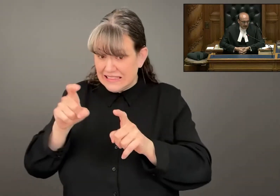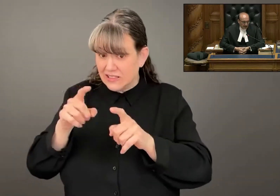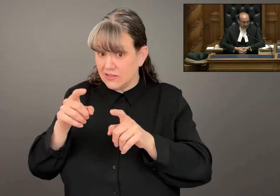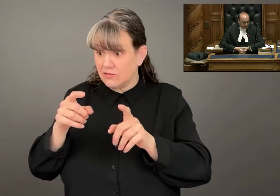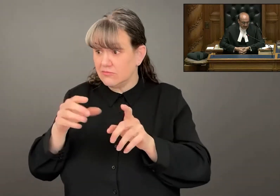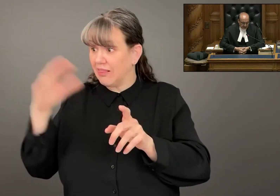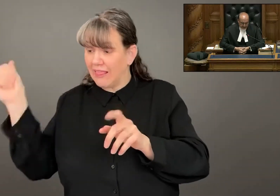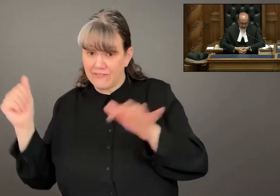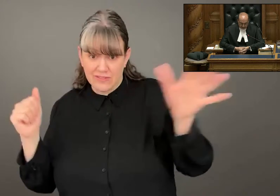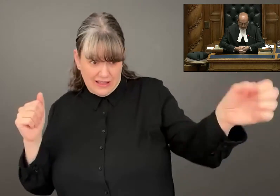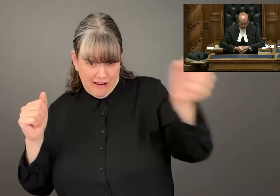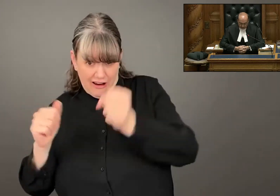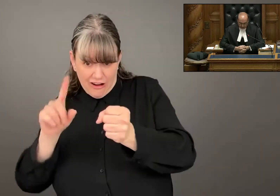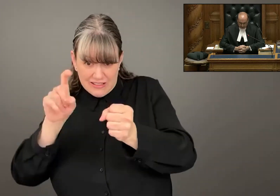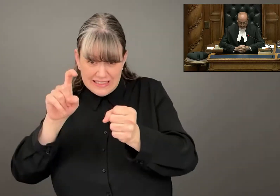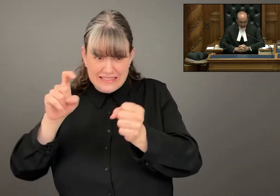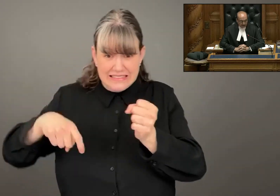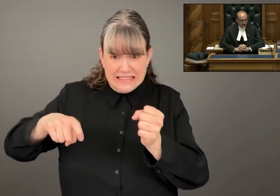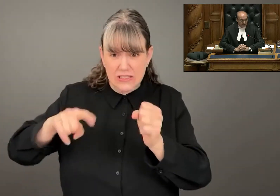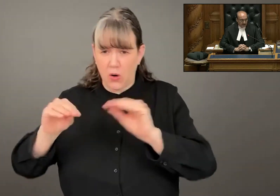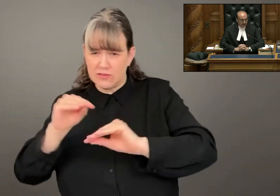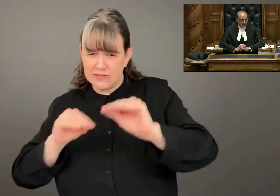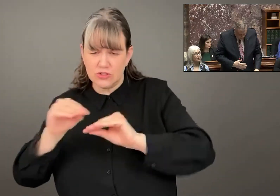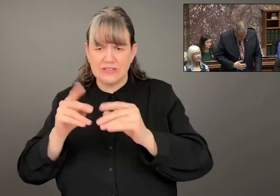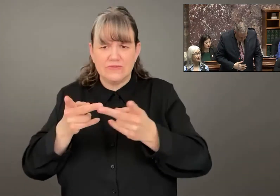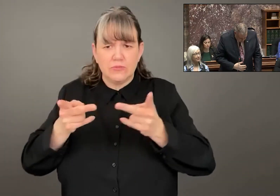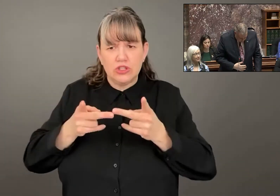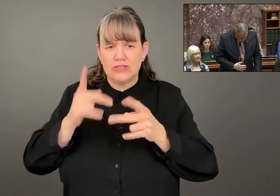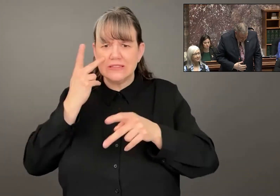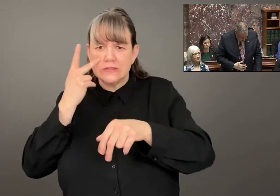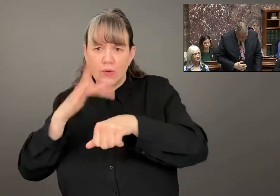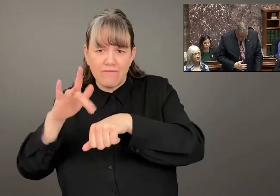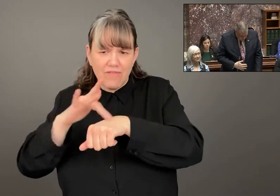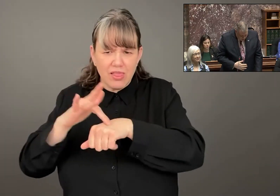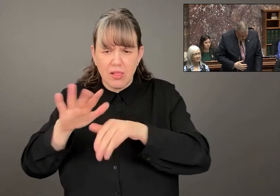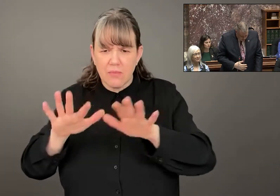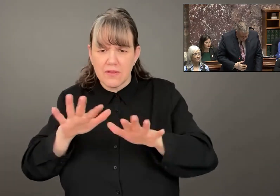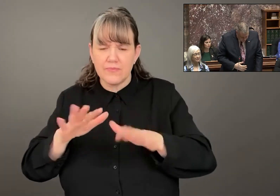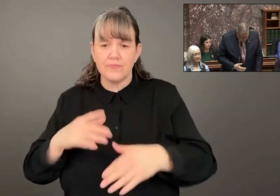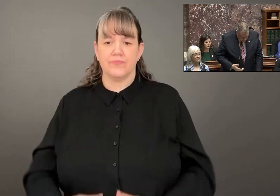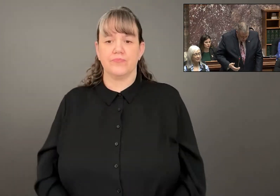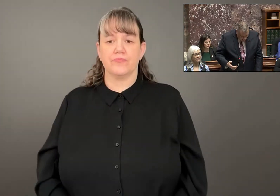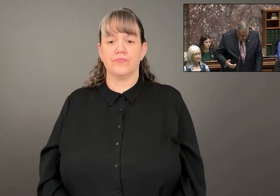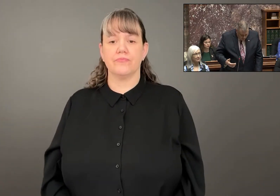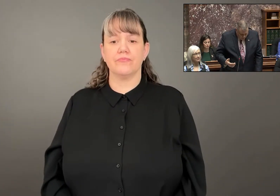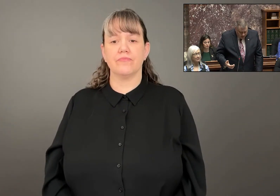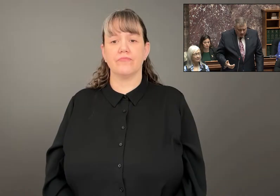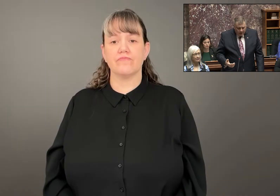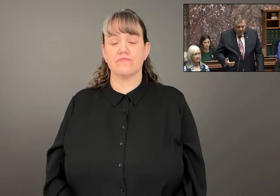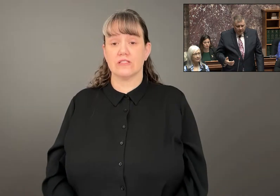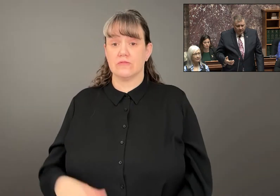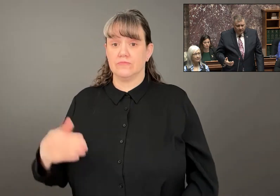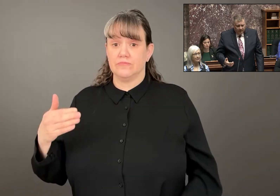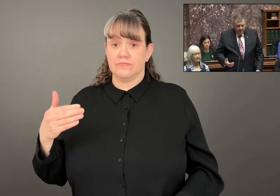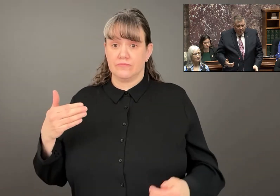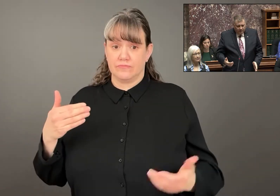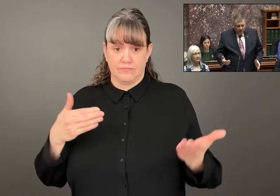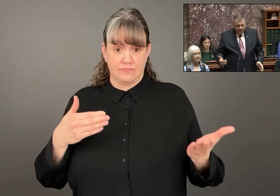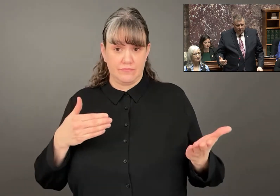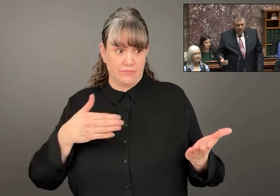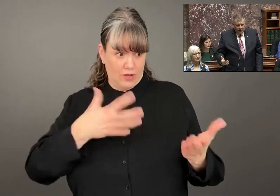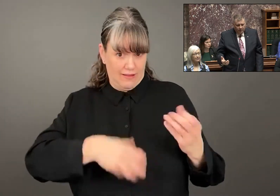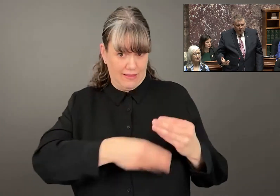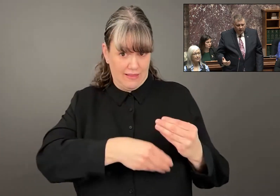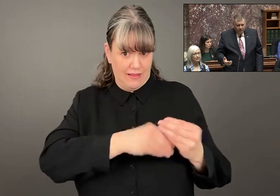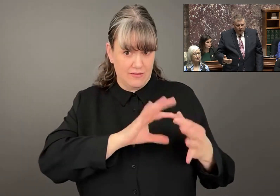Member supplemental. Thank you. Sorry, I wasn't sure if they were going to applaud that. Mr. Speaker, it's very clear that this government has